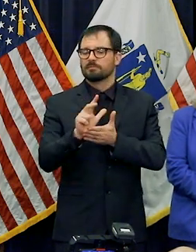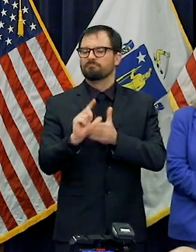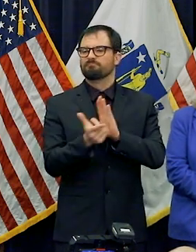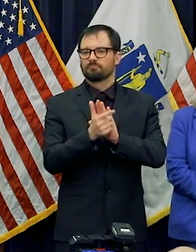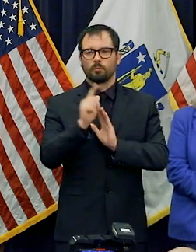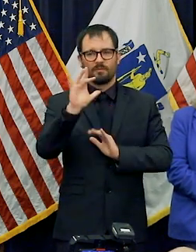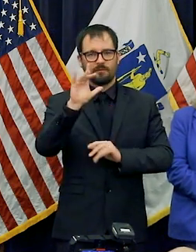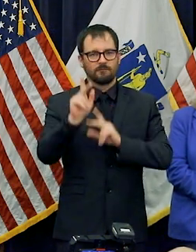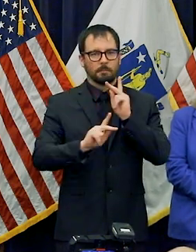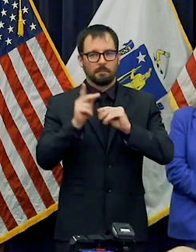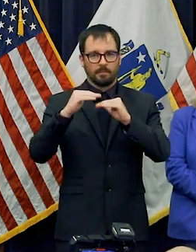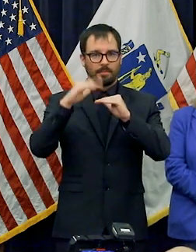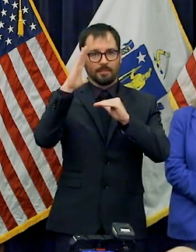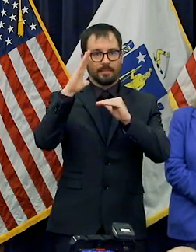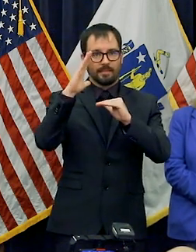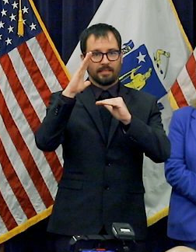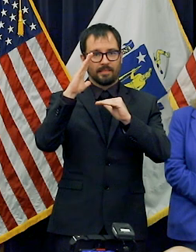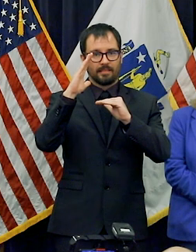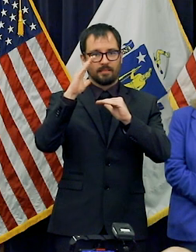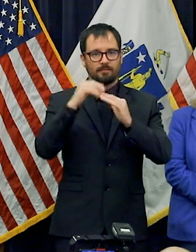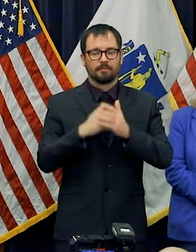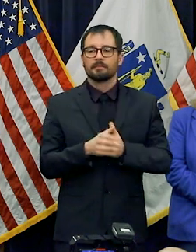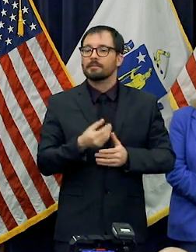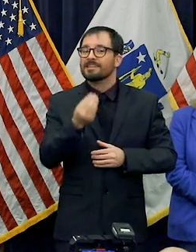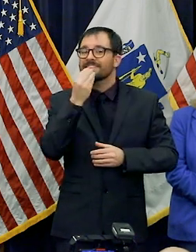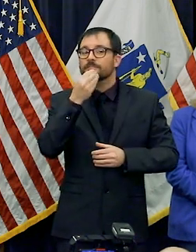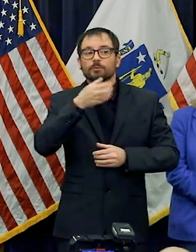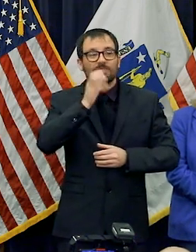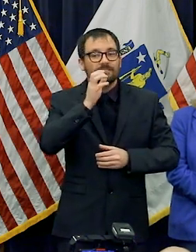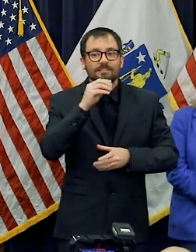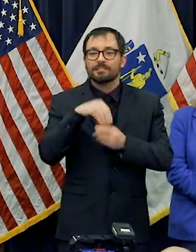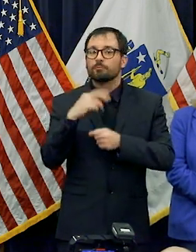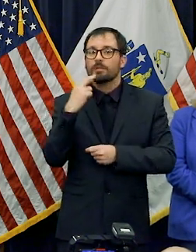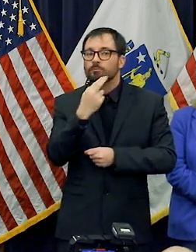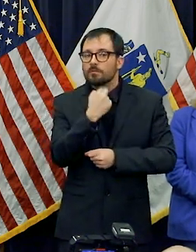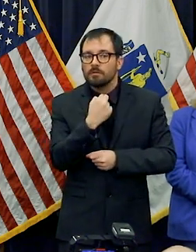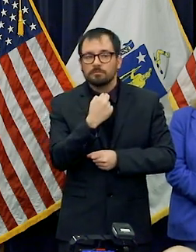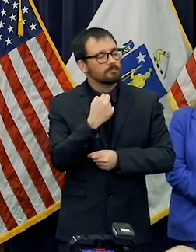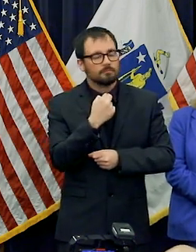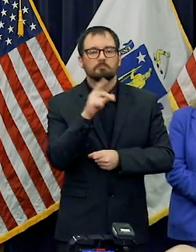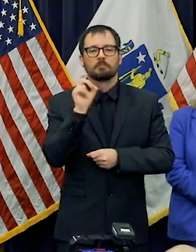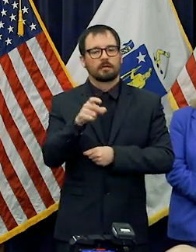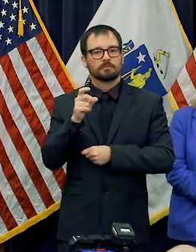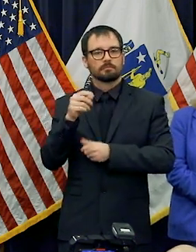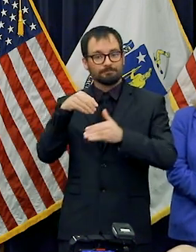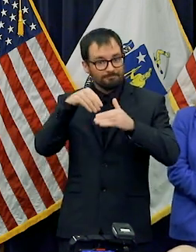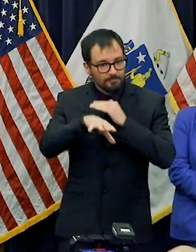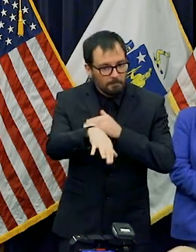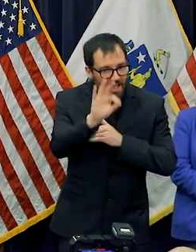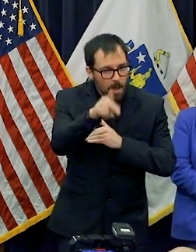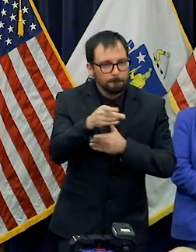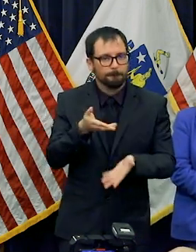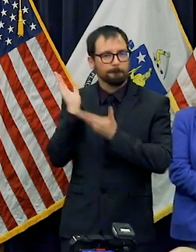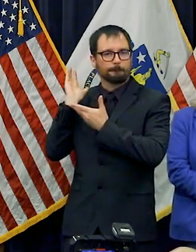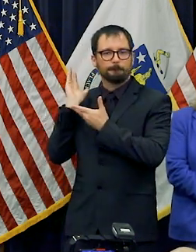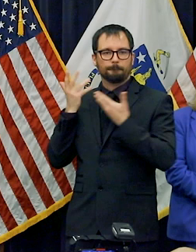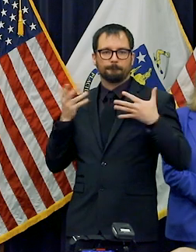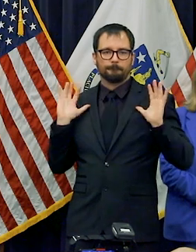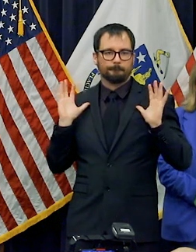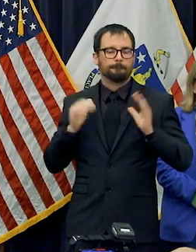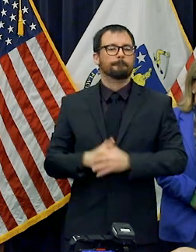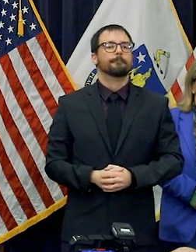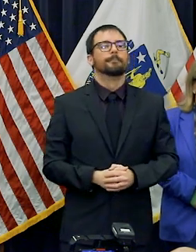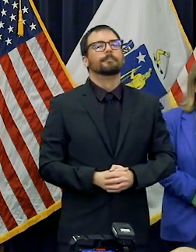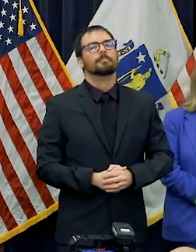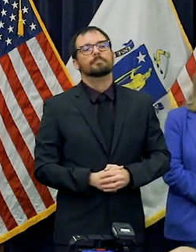and restaurants. Instructing all non-emergency state employees from the executive branch not to report to work today and